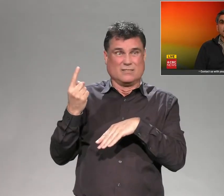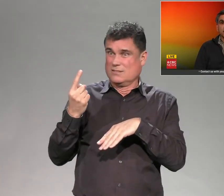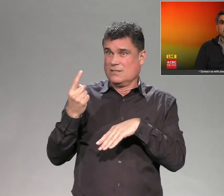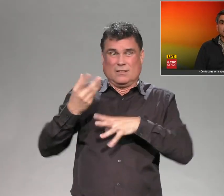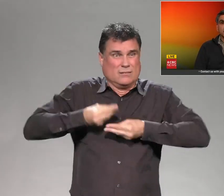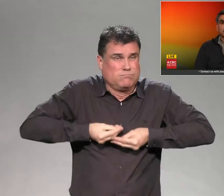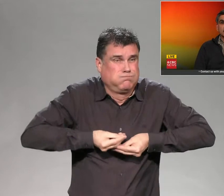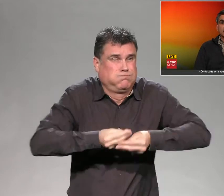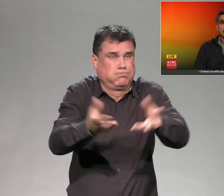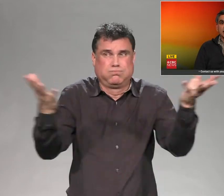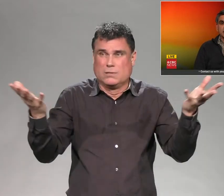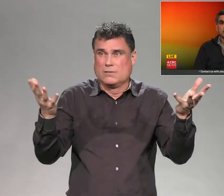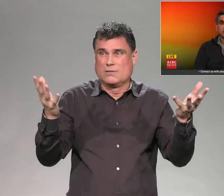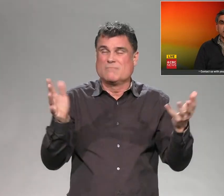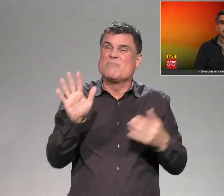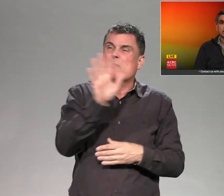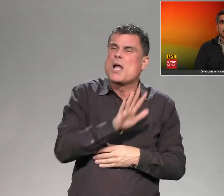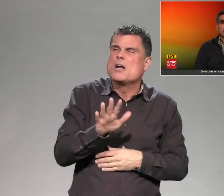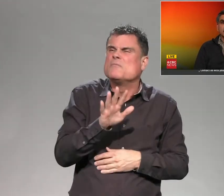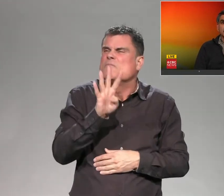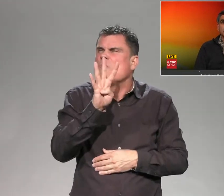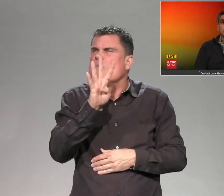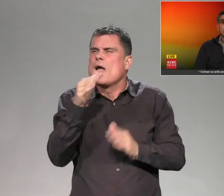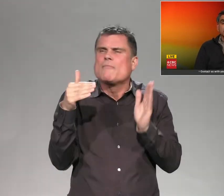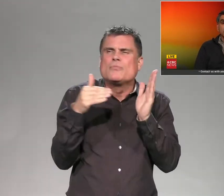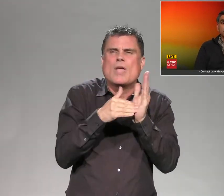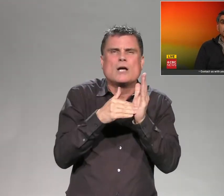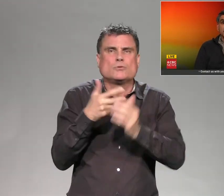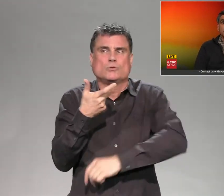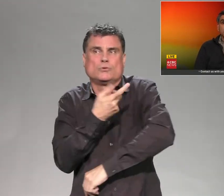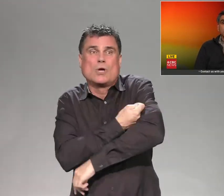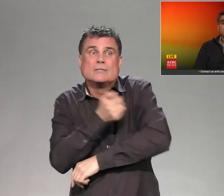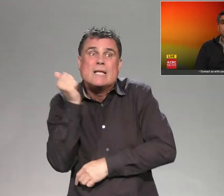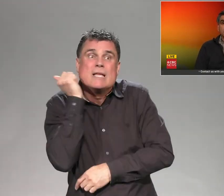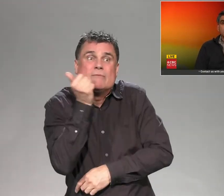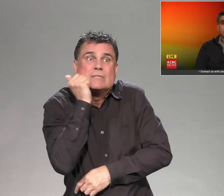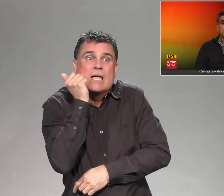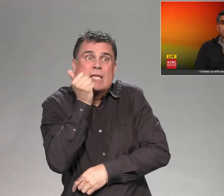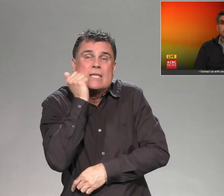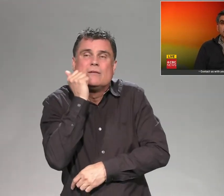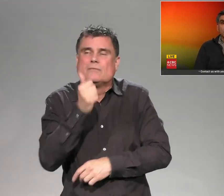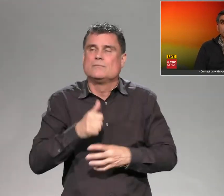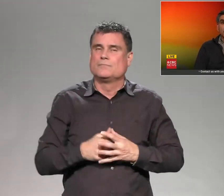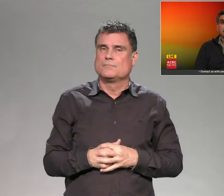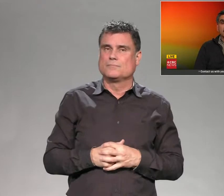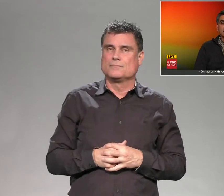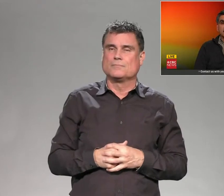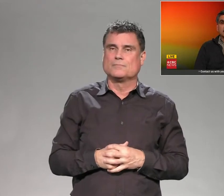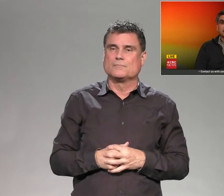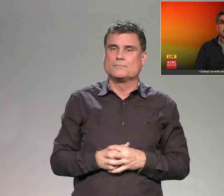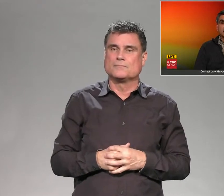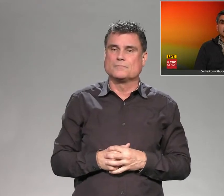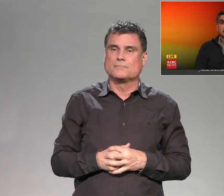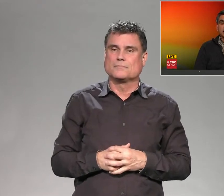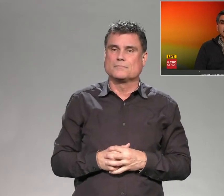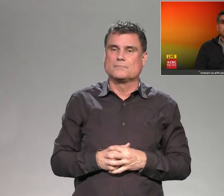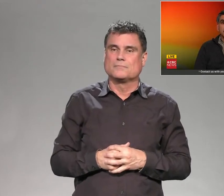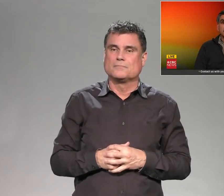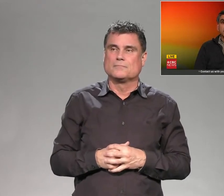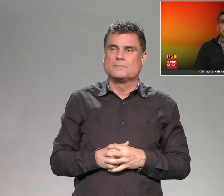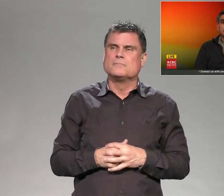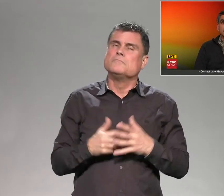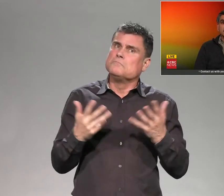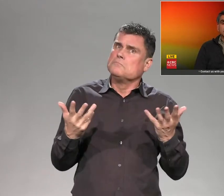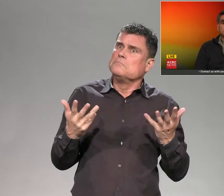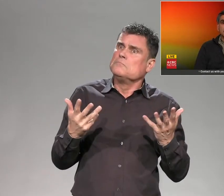It's 45,000 shots in a day, approximately. So if you think about, there's been a mention of over 100 vaccination sites. You